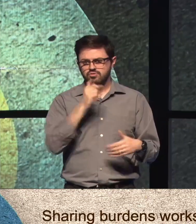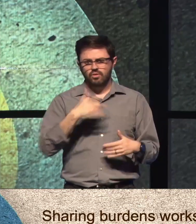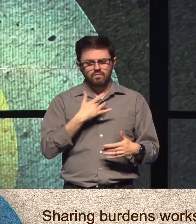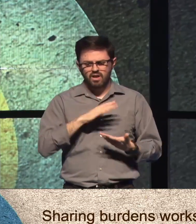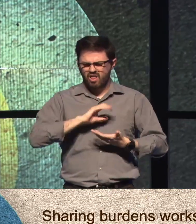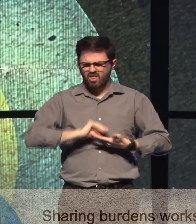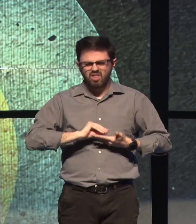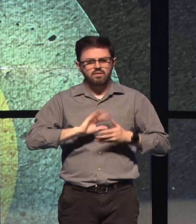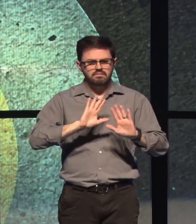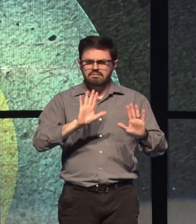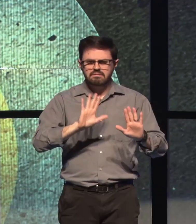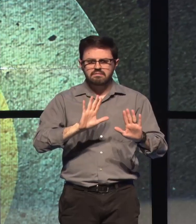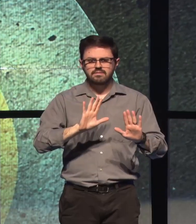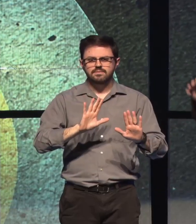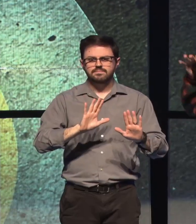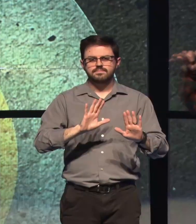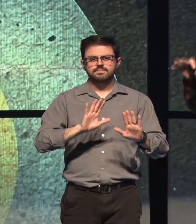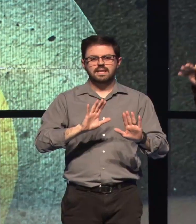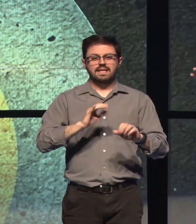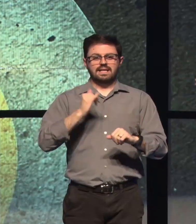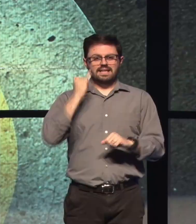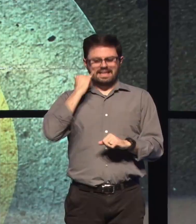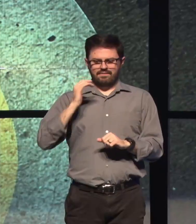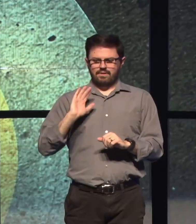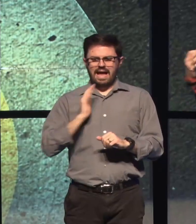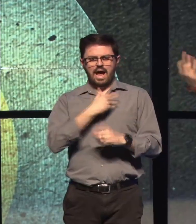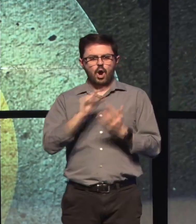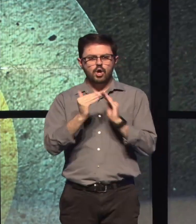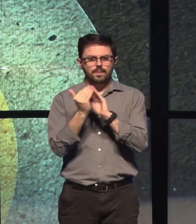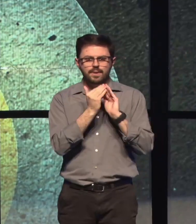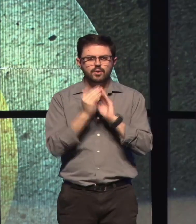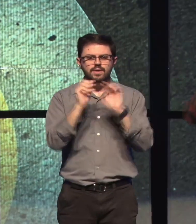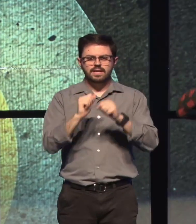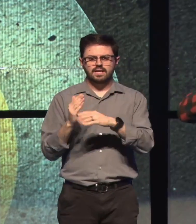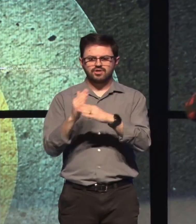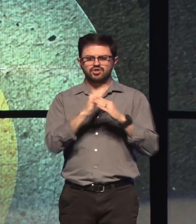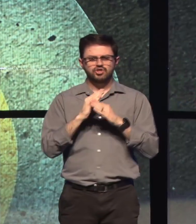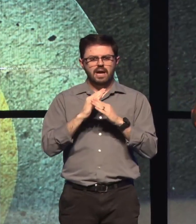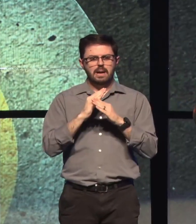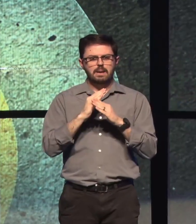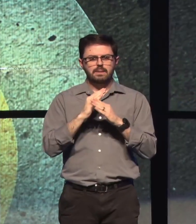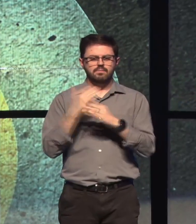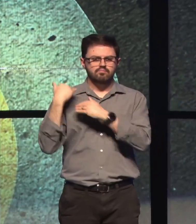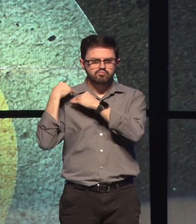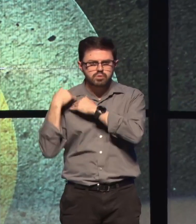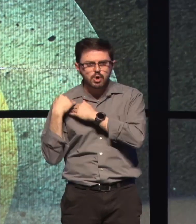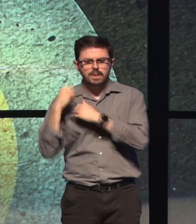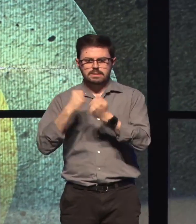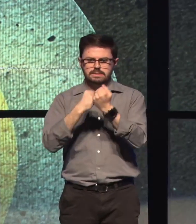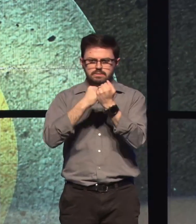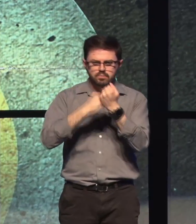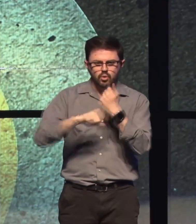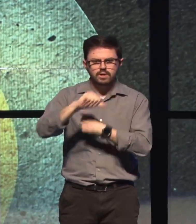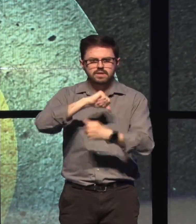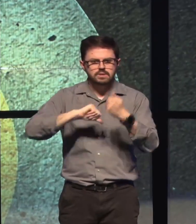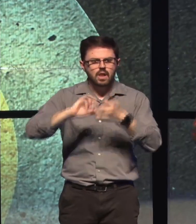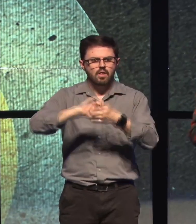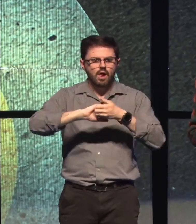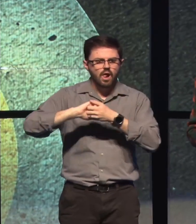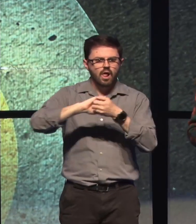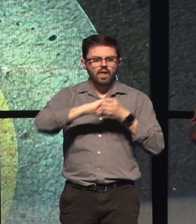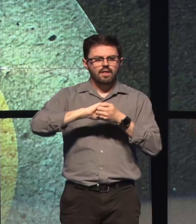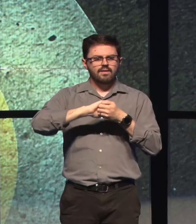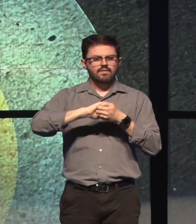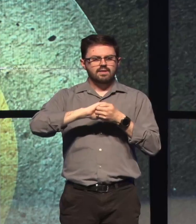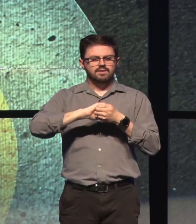of that. And here's the thing, if we as a community will share each other's burdens, if you and I will go out into this world and recognize to live